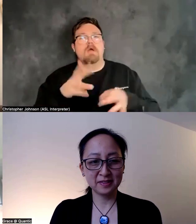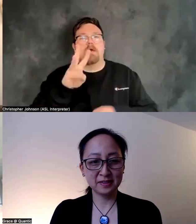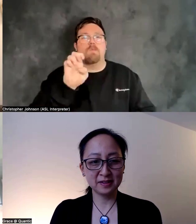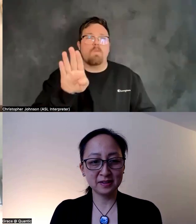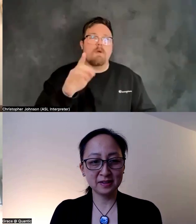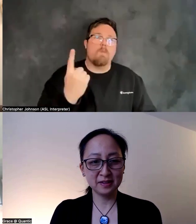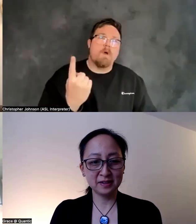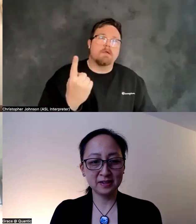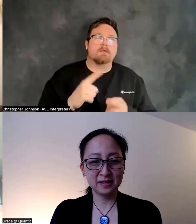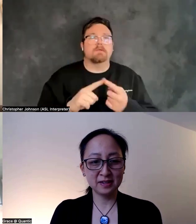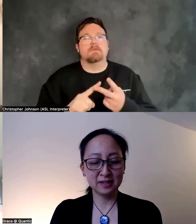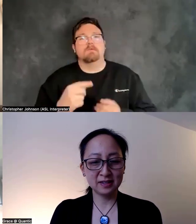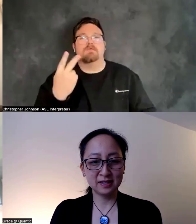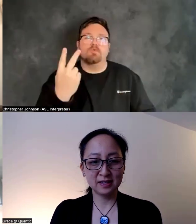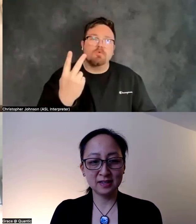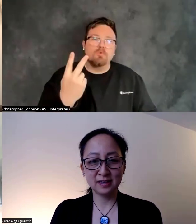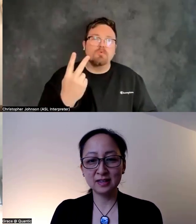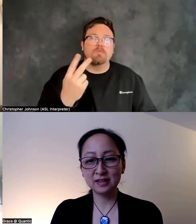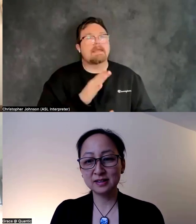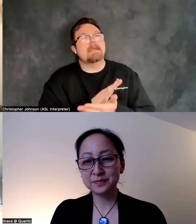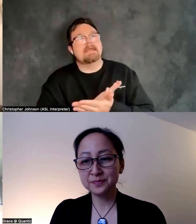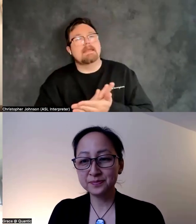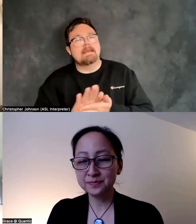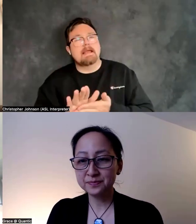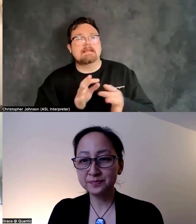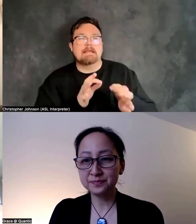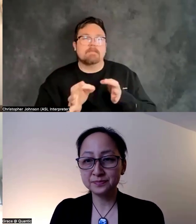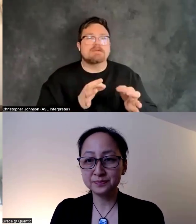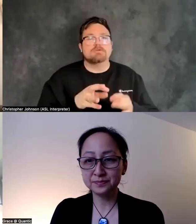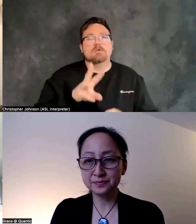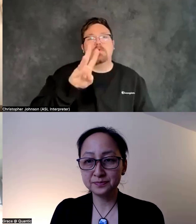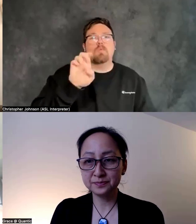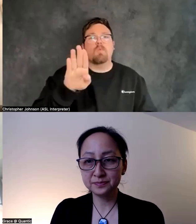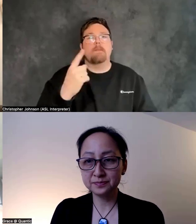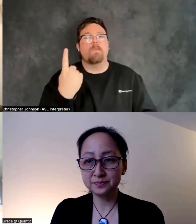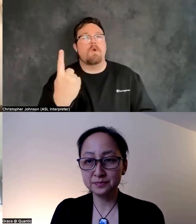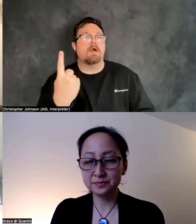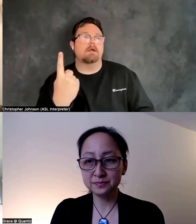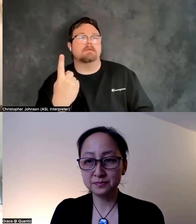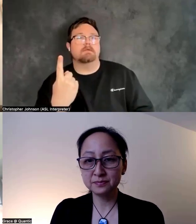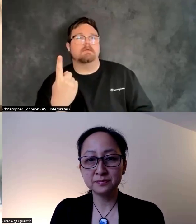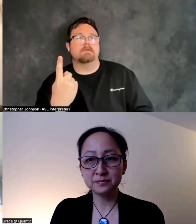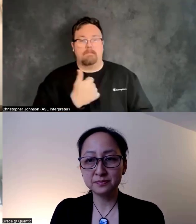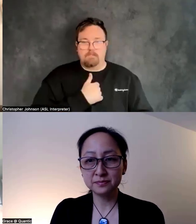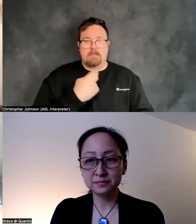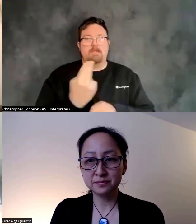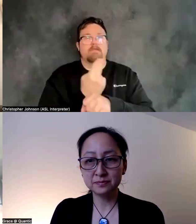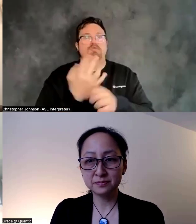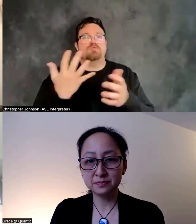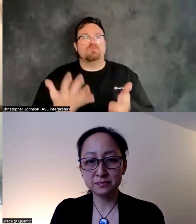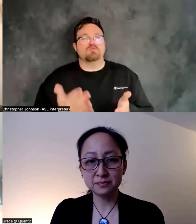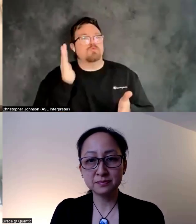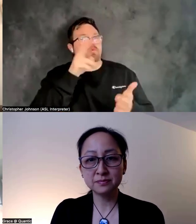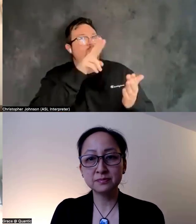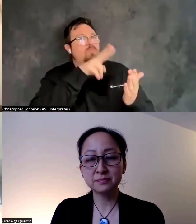Web2, Web3 in quite nice terms, where Web1 is, as a user, you read the